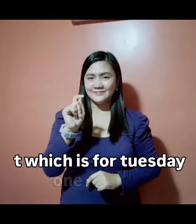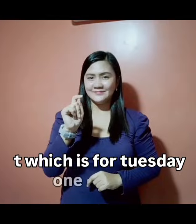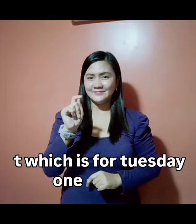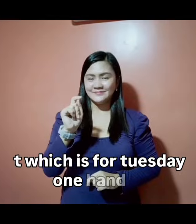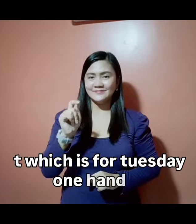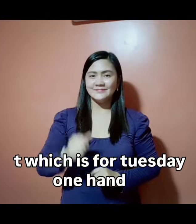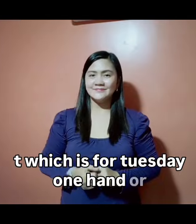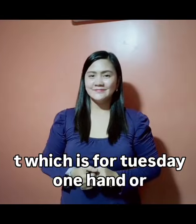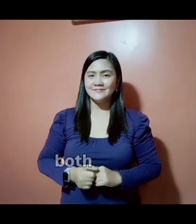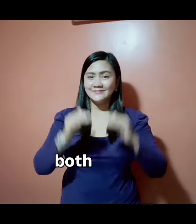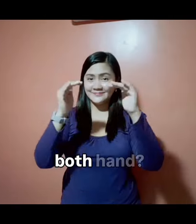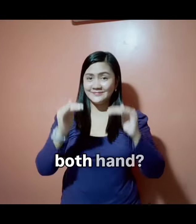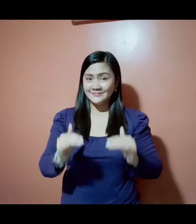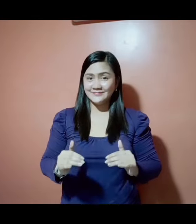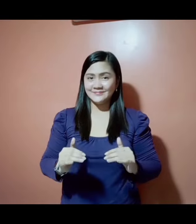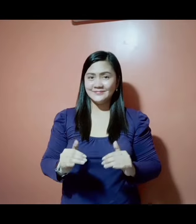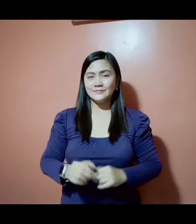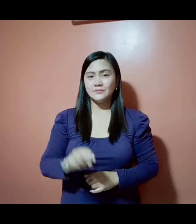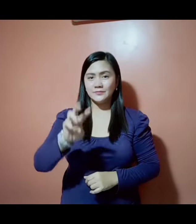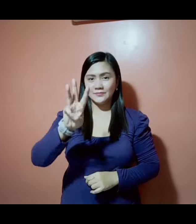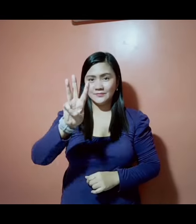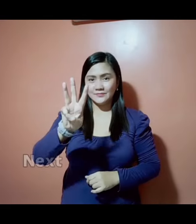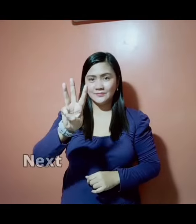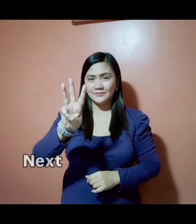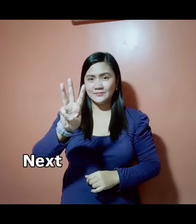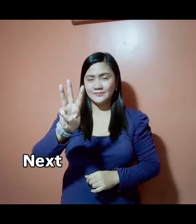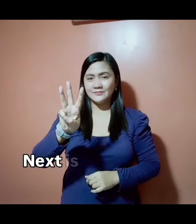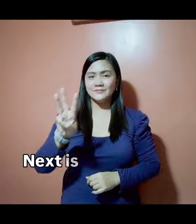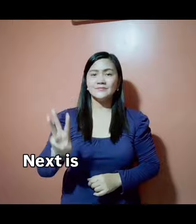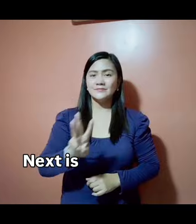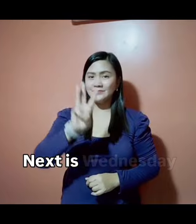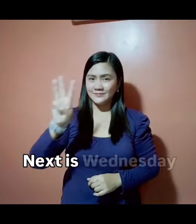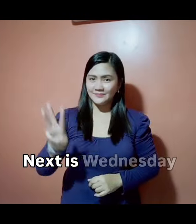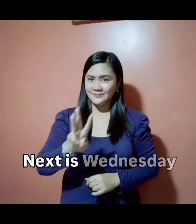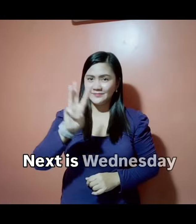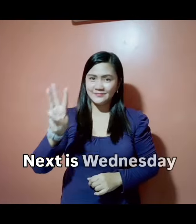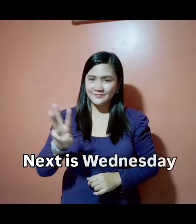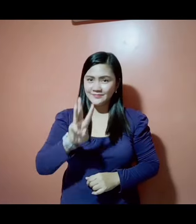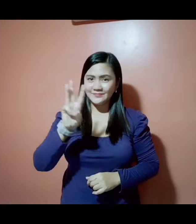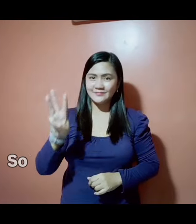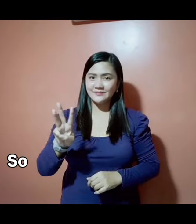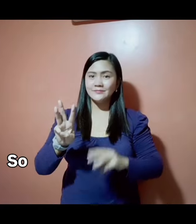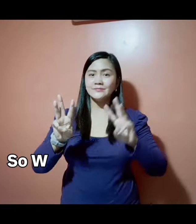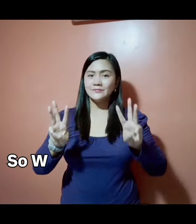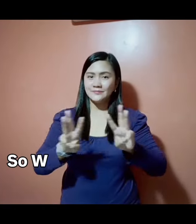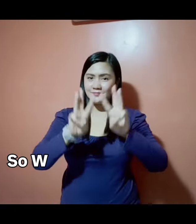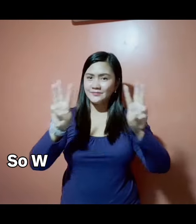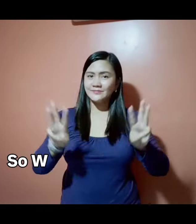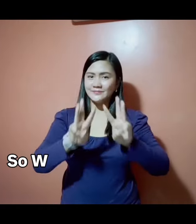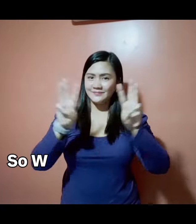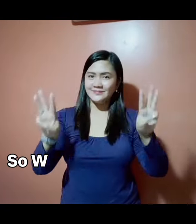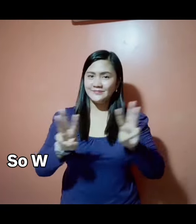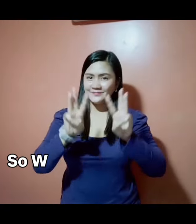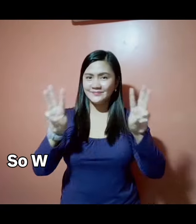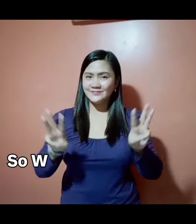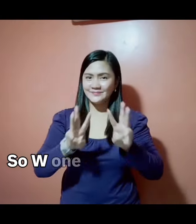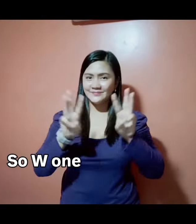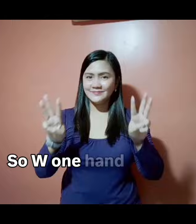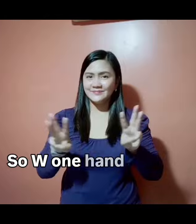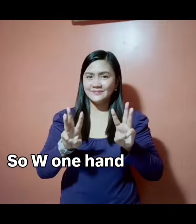One hand or both hand. Next is Wednesday. So W, one hand and